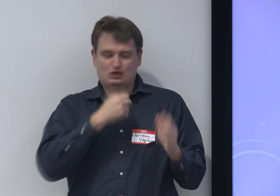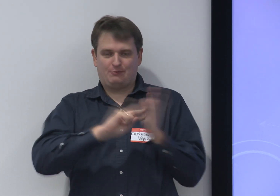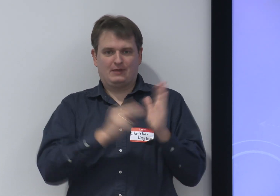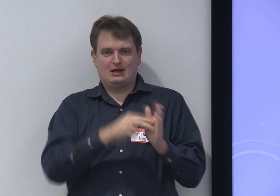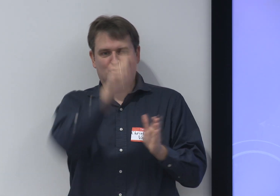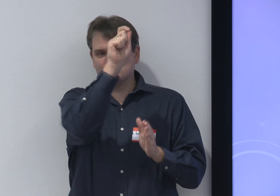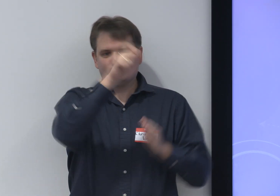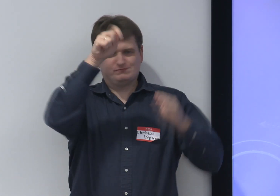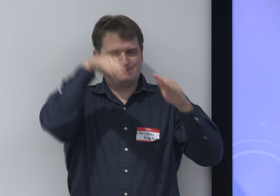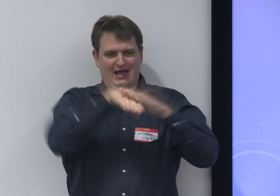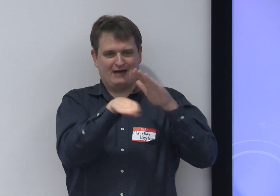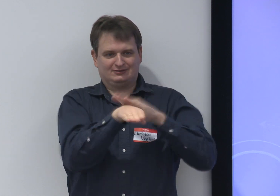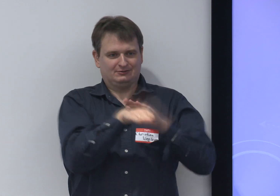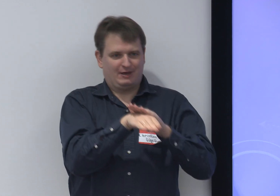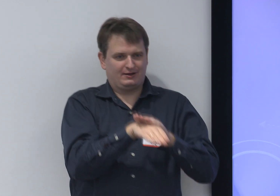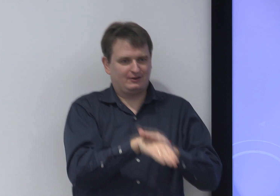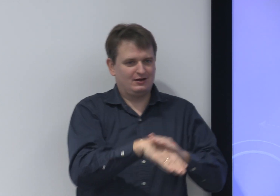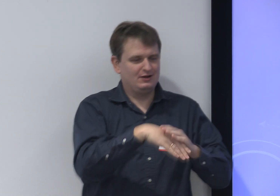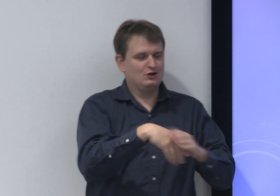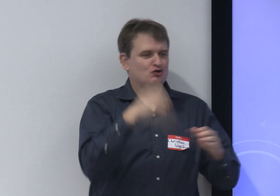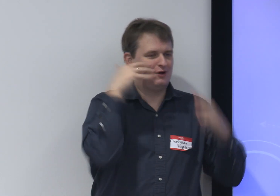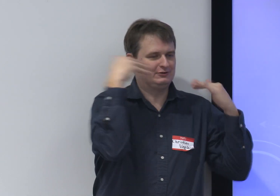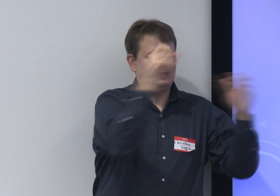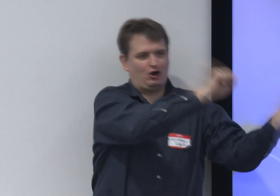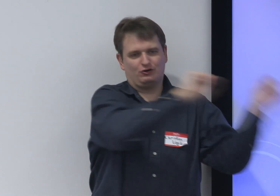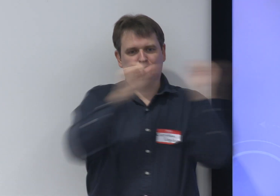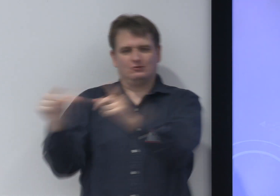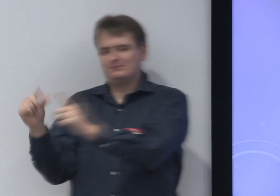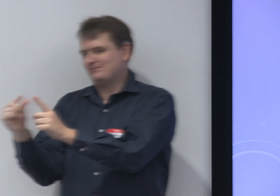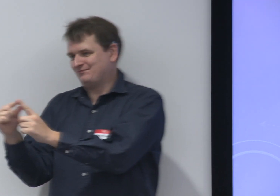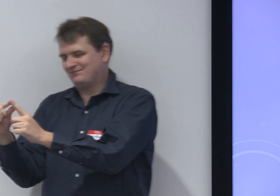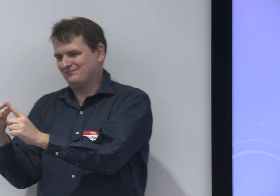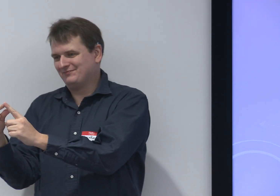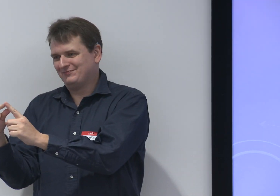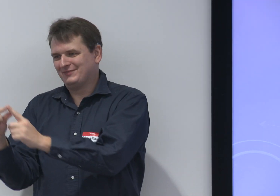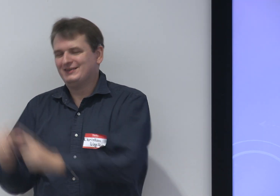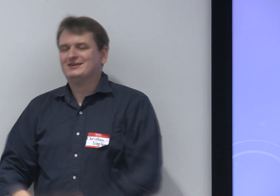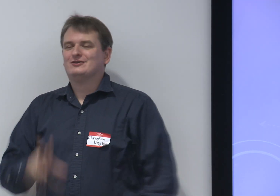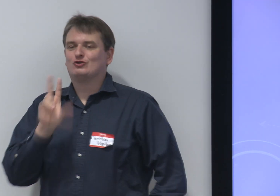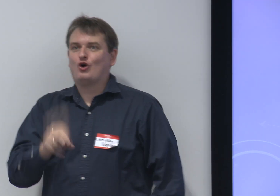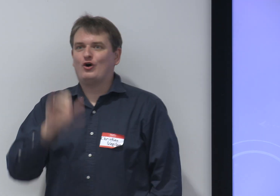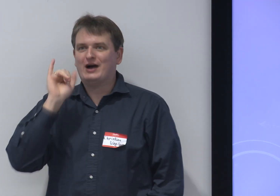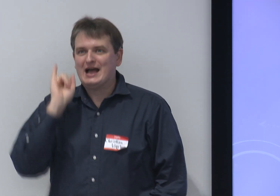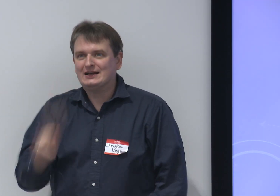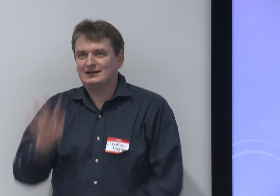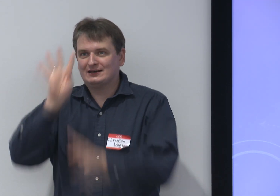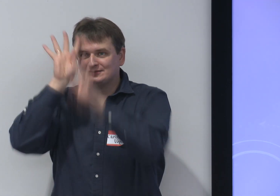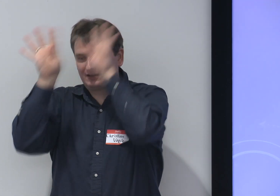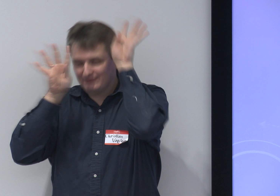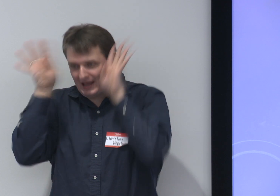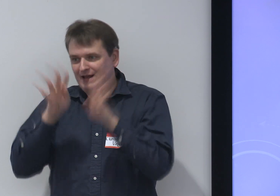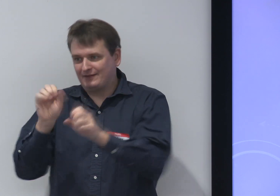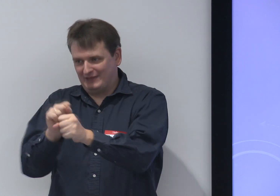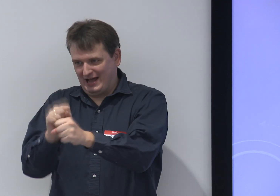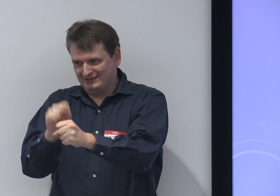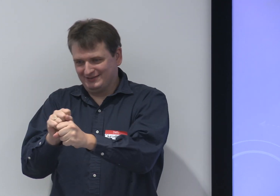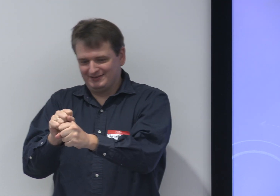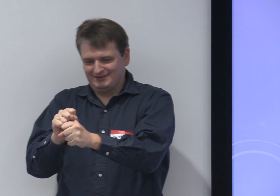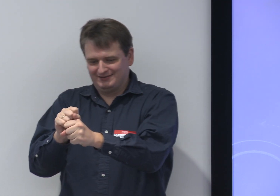captioning is not simply marking the box that says you're going to make it accessible to deaf and hard of hearing people.